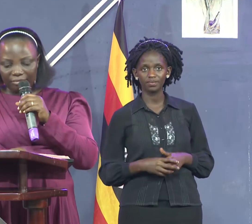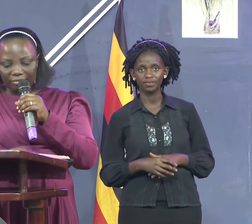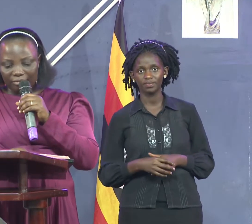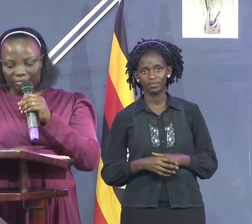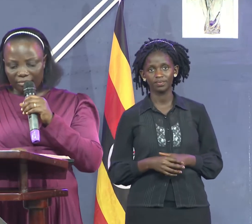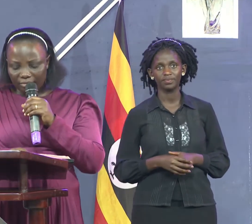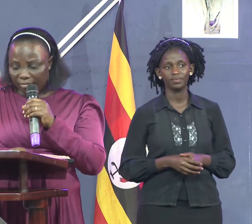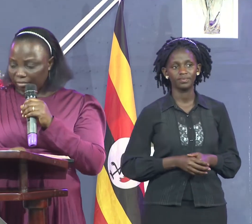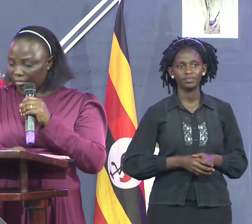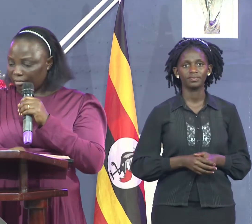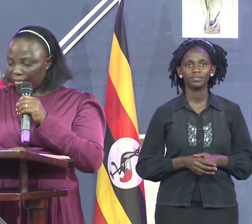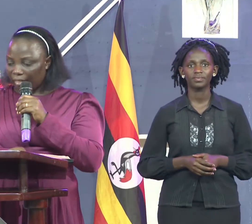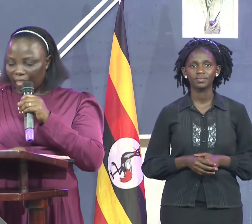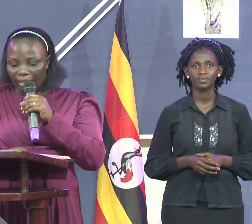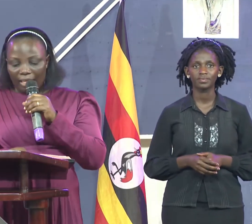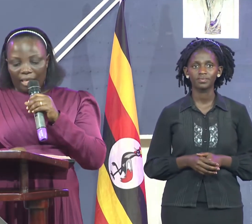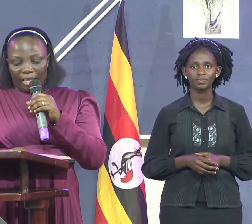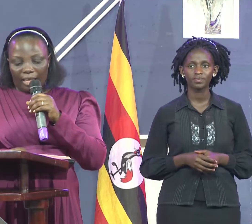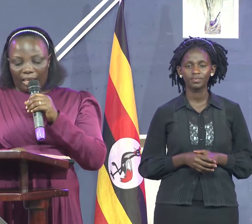verse